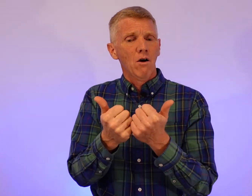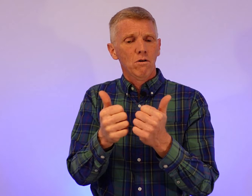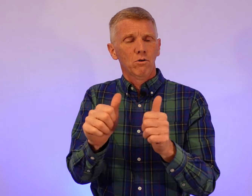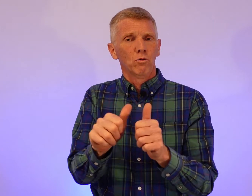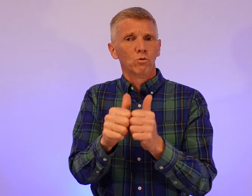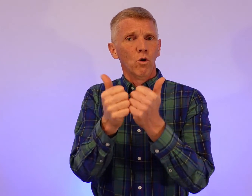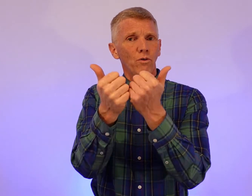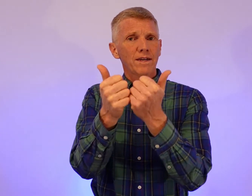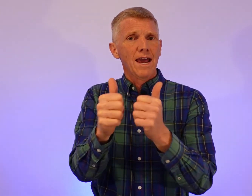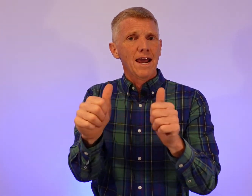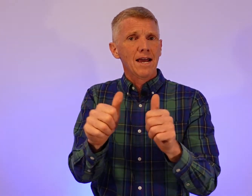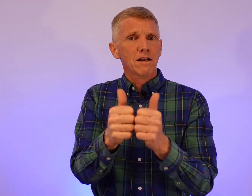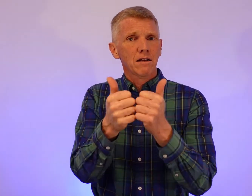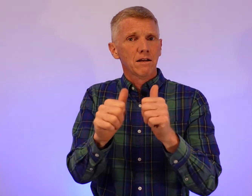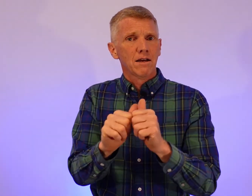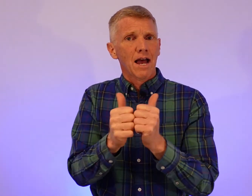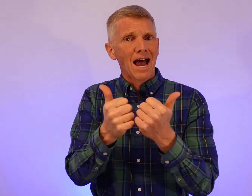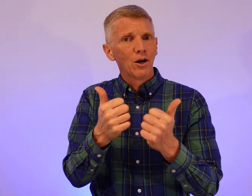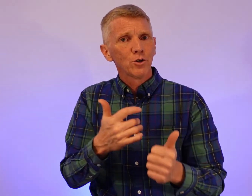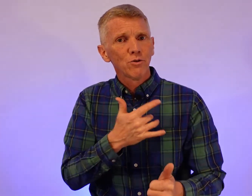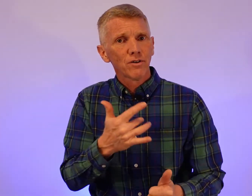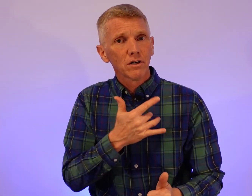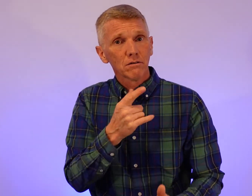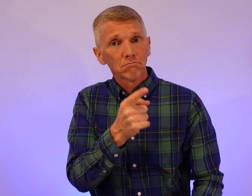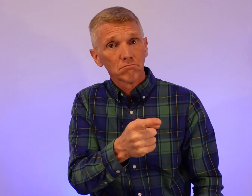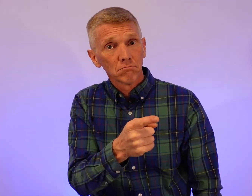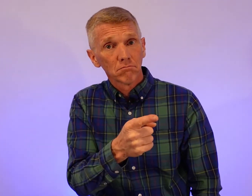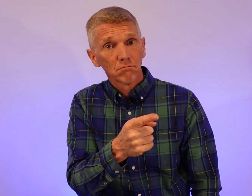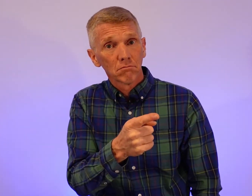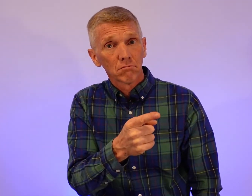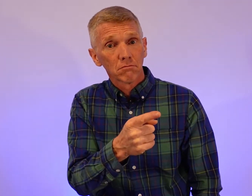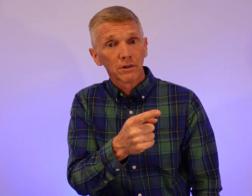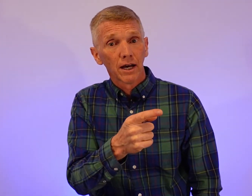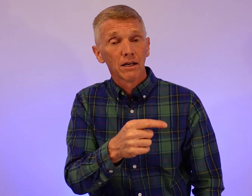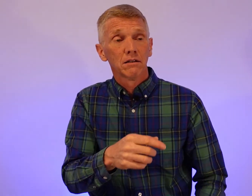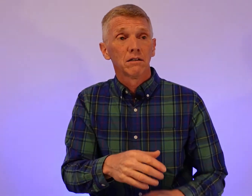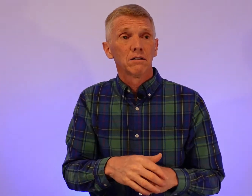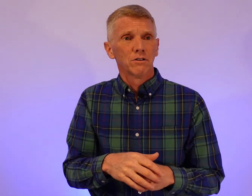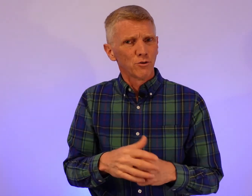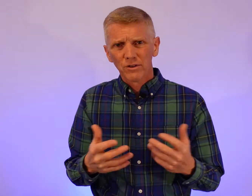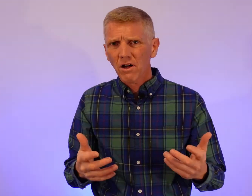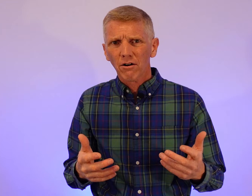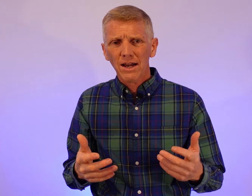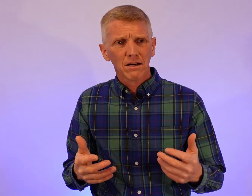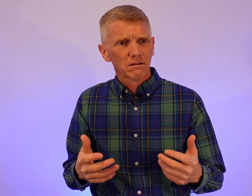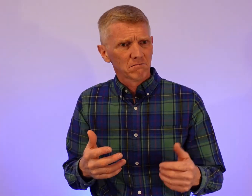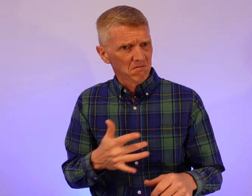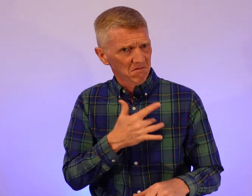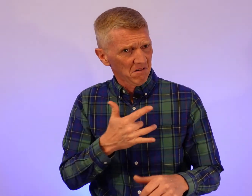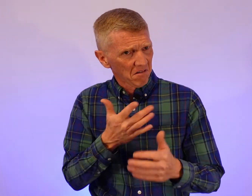How? Roll the yay hand. How do you feel? Okay. Do you feel all right?